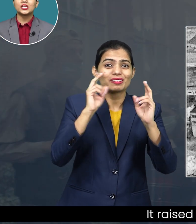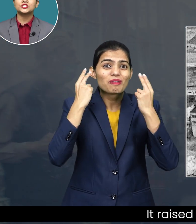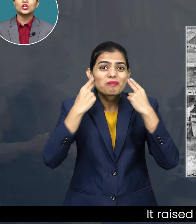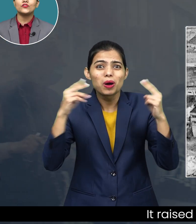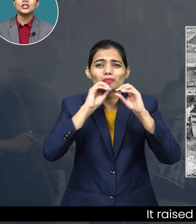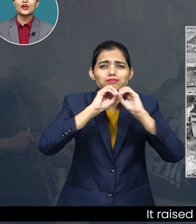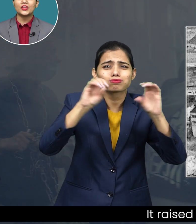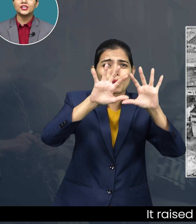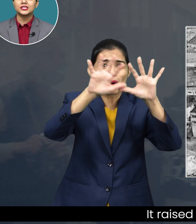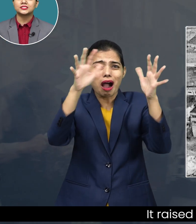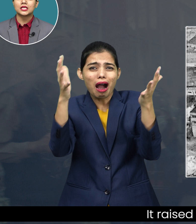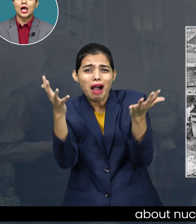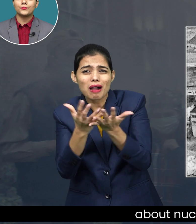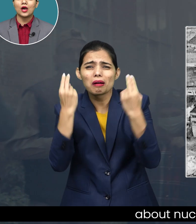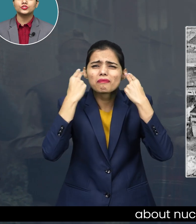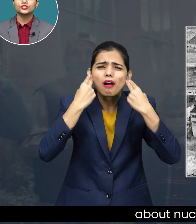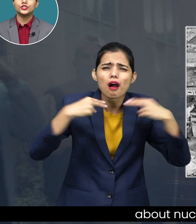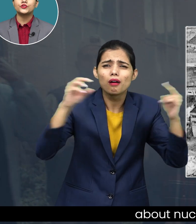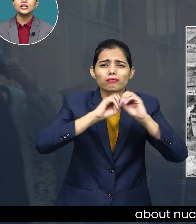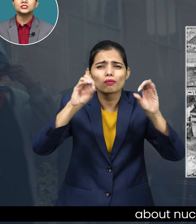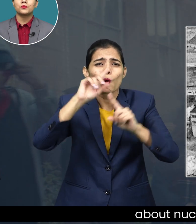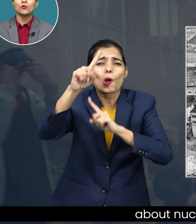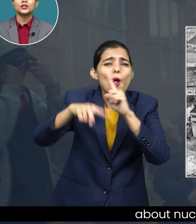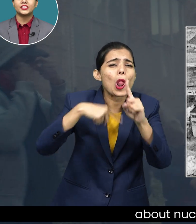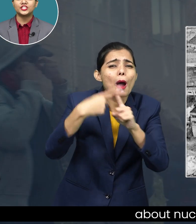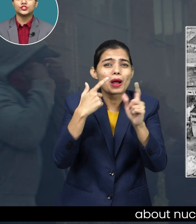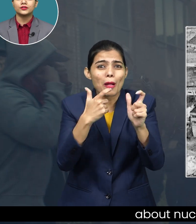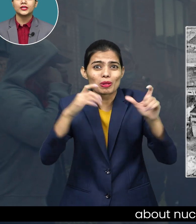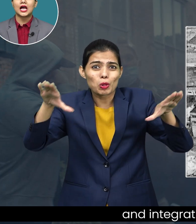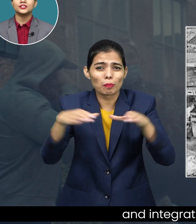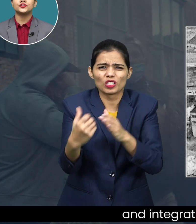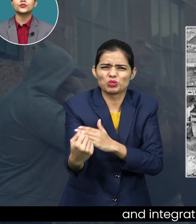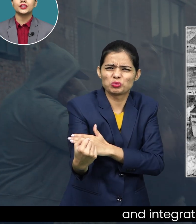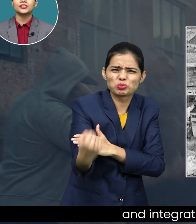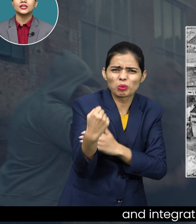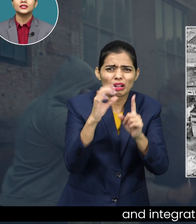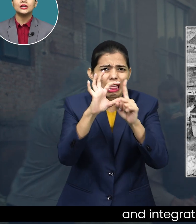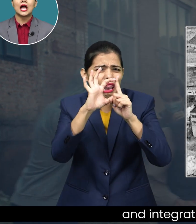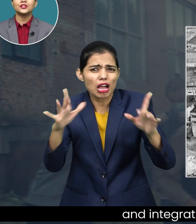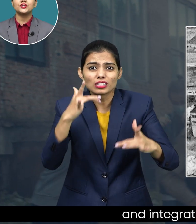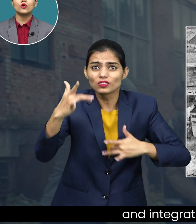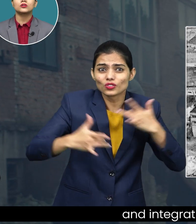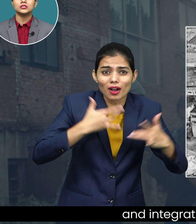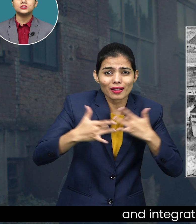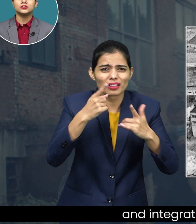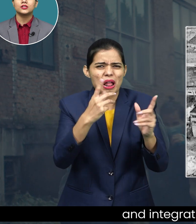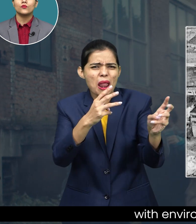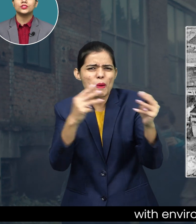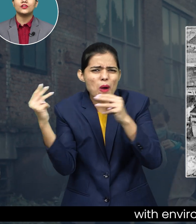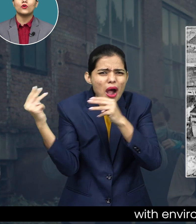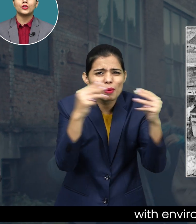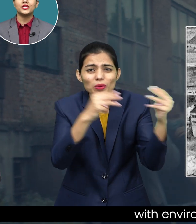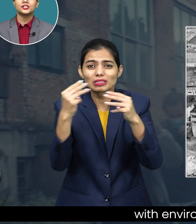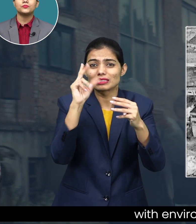It raised global awareness about nuclear power danger and integrating anti-war concern